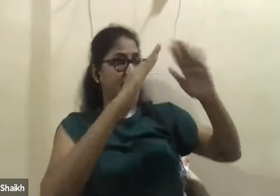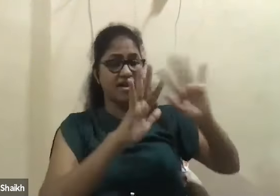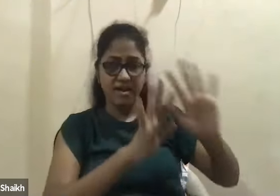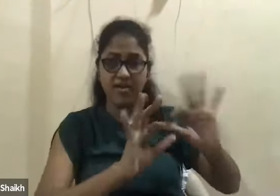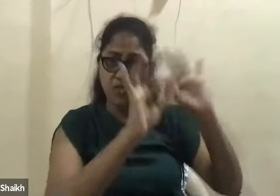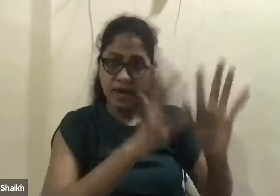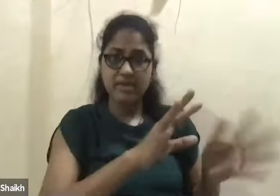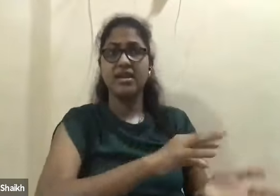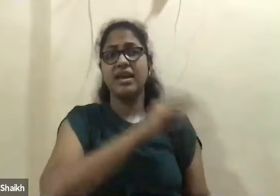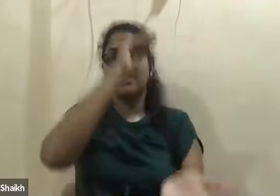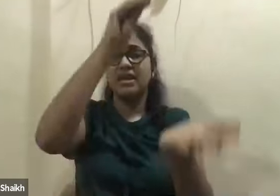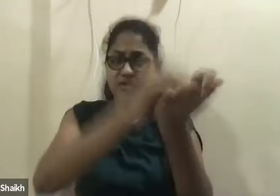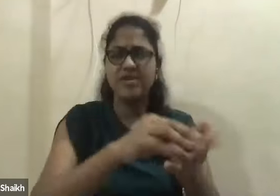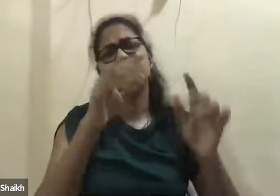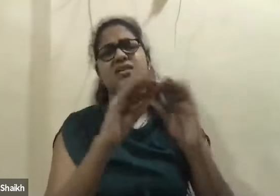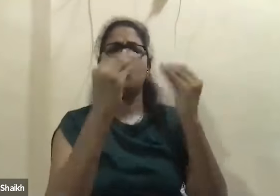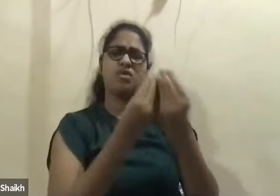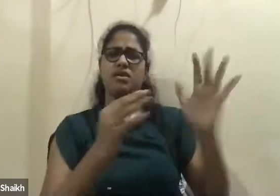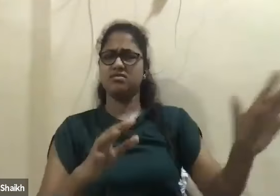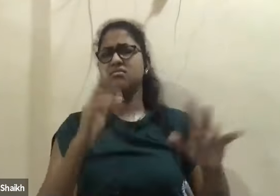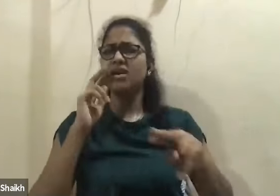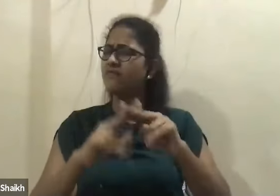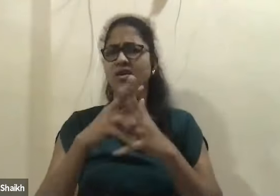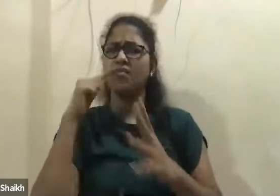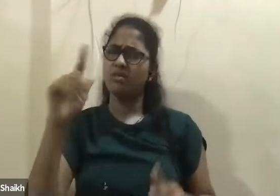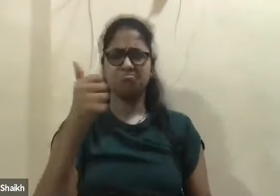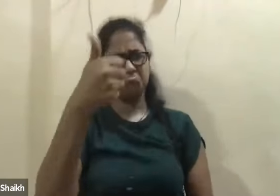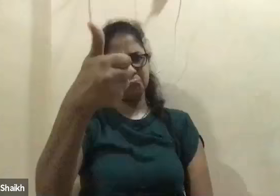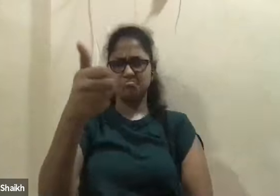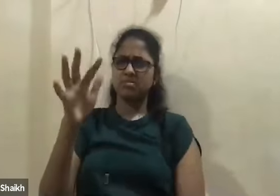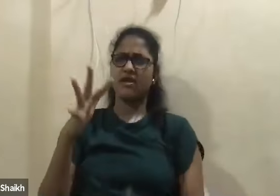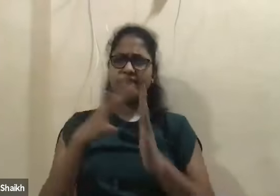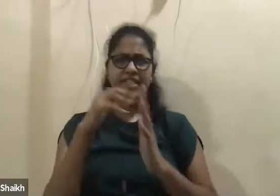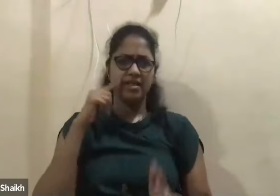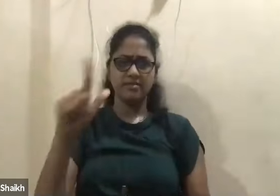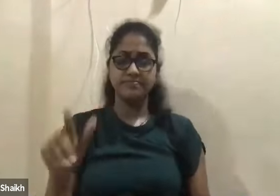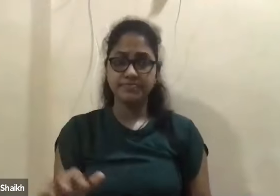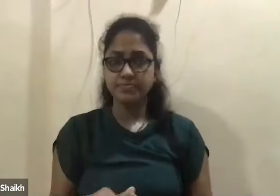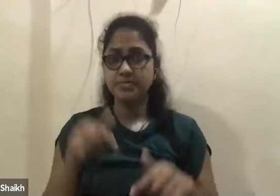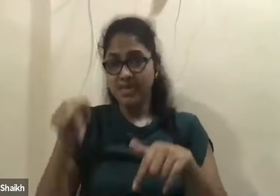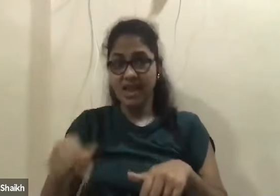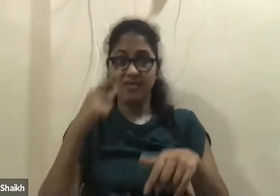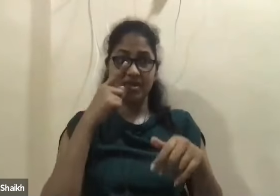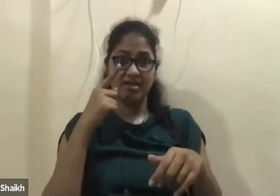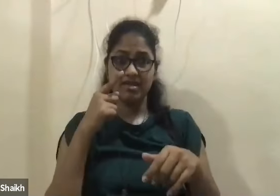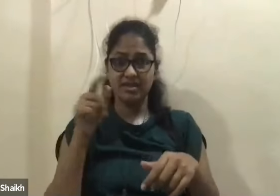then you need a trust. Otherwise, will is fine. Okay, we have a question from Shirish. Thank